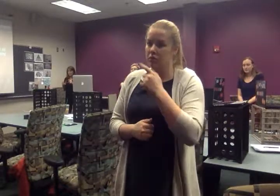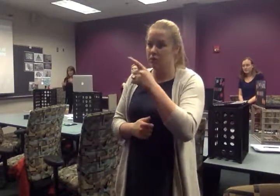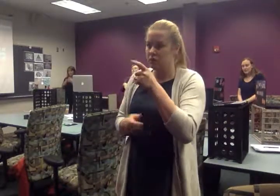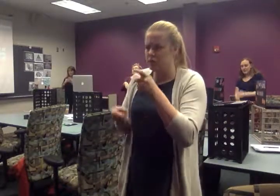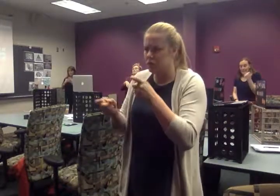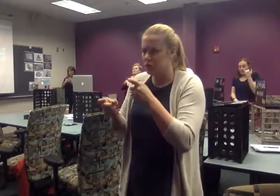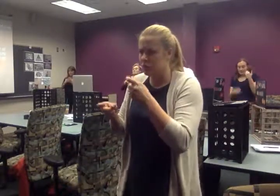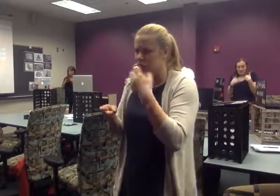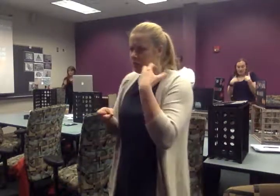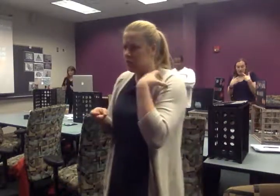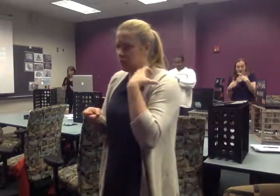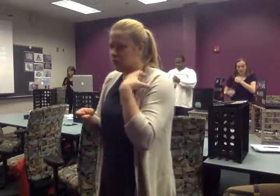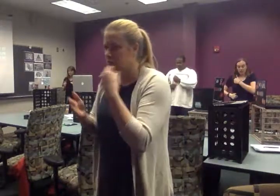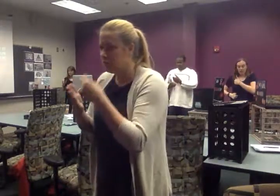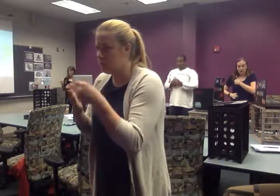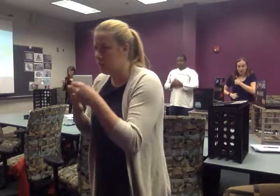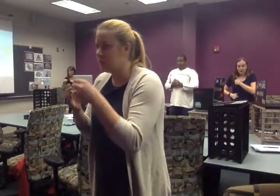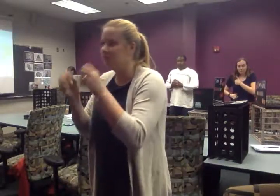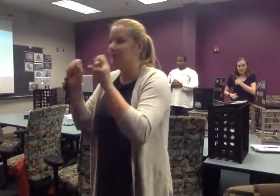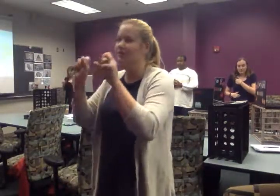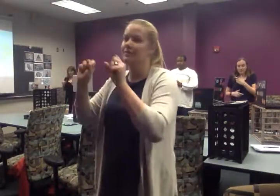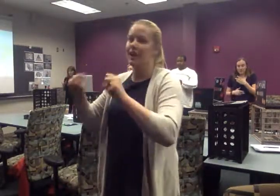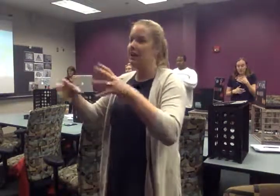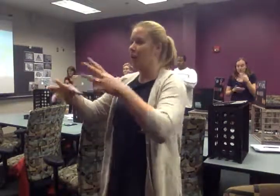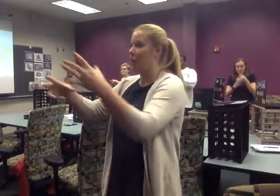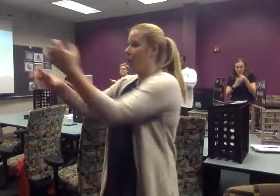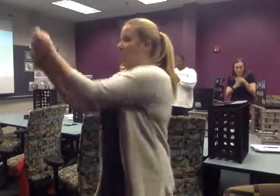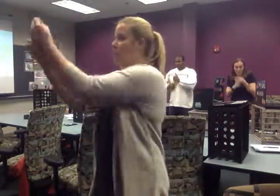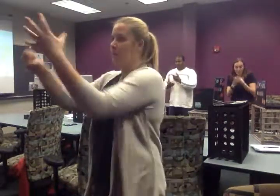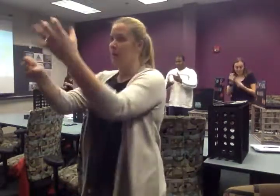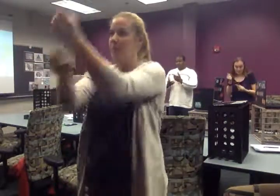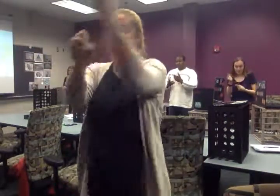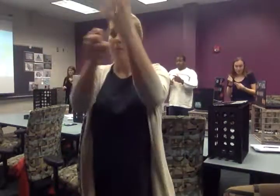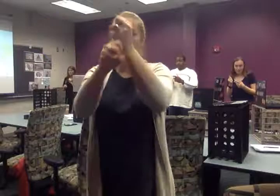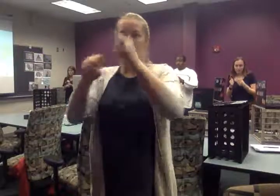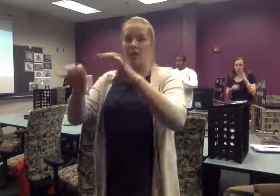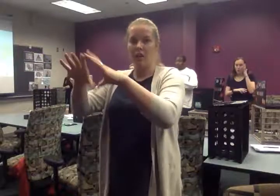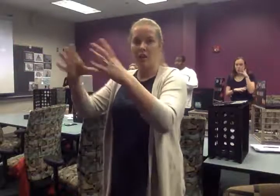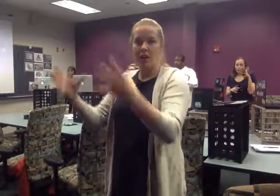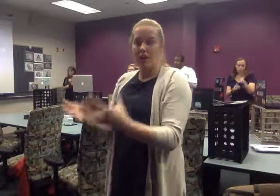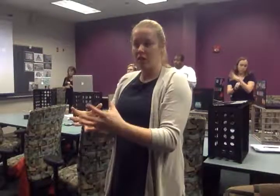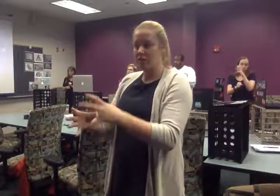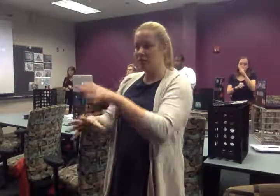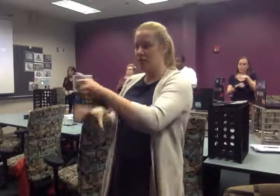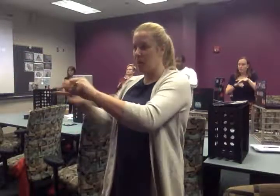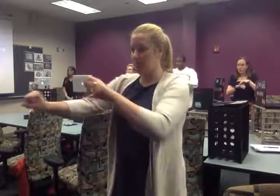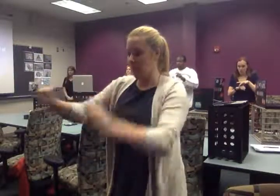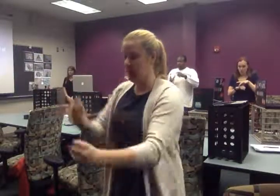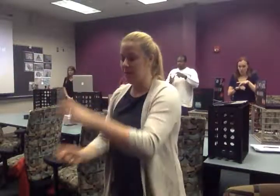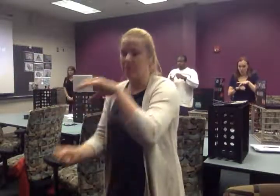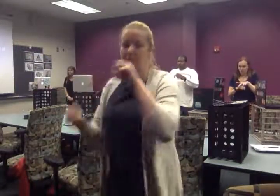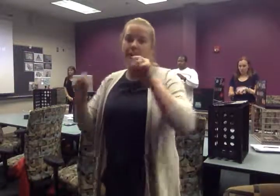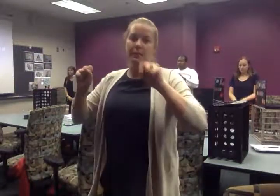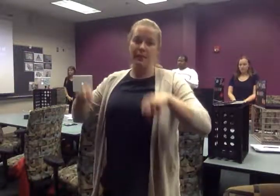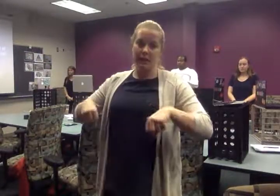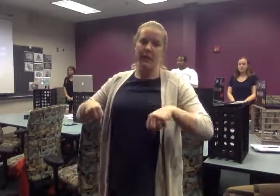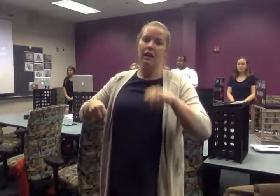the treasury may conquer the earth." And Graeber says that China followed a similar pattern. He writes, "The same fractured political landscape, the same rise